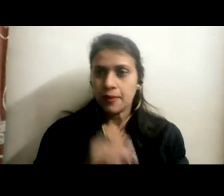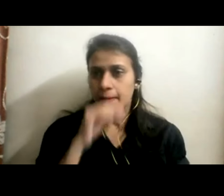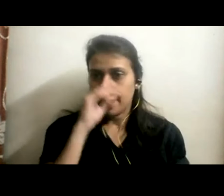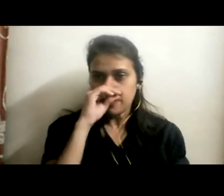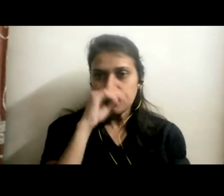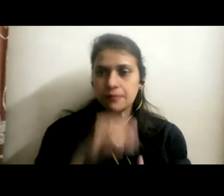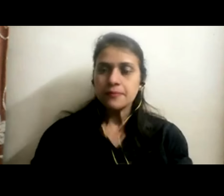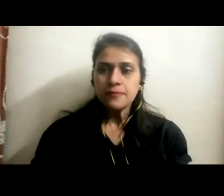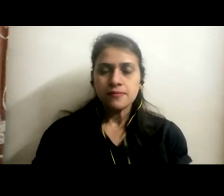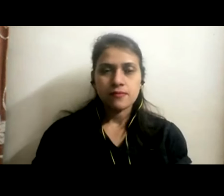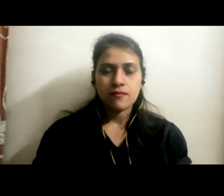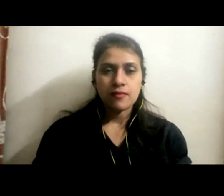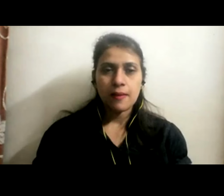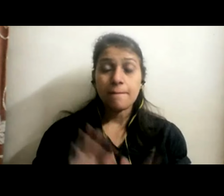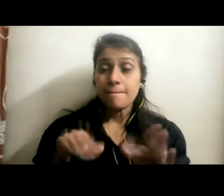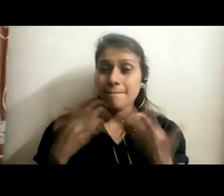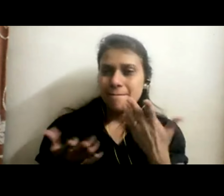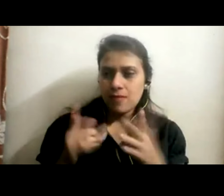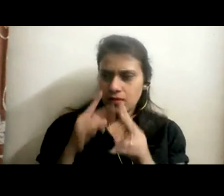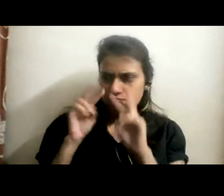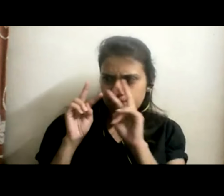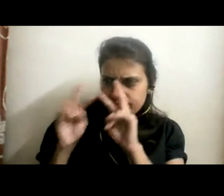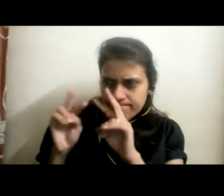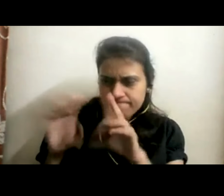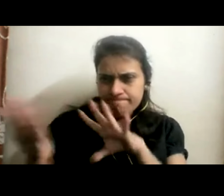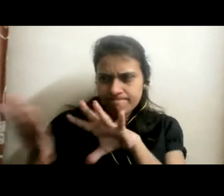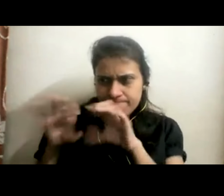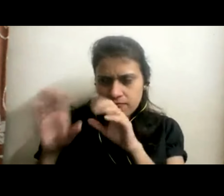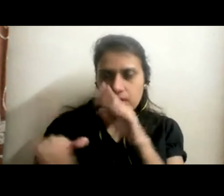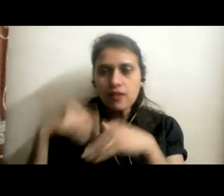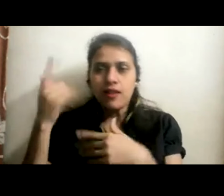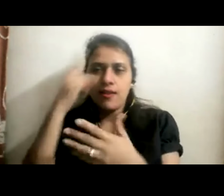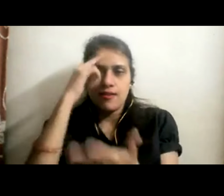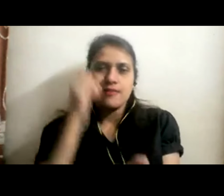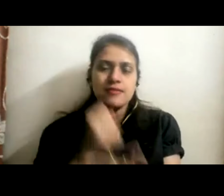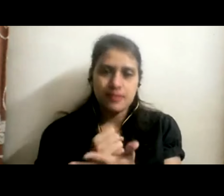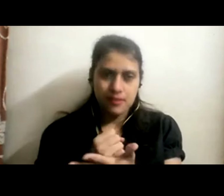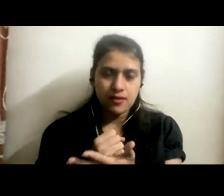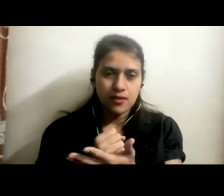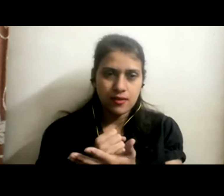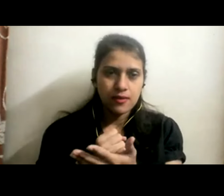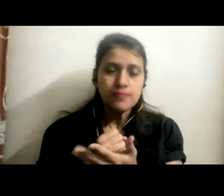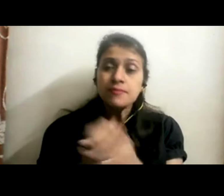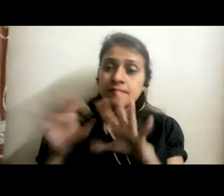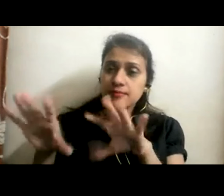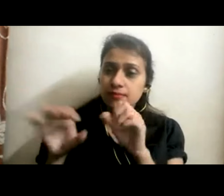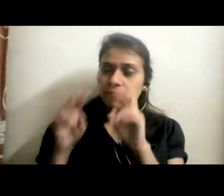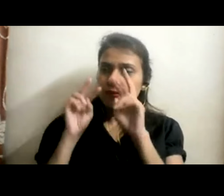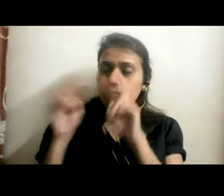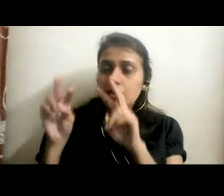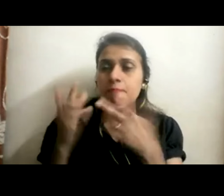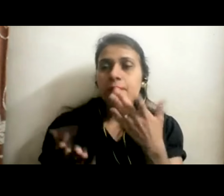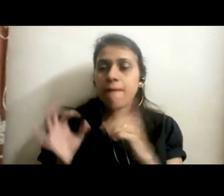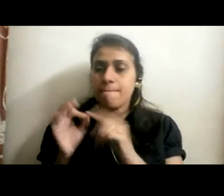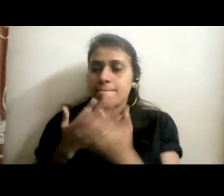I decide how to go further. Observation can be participant or non-participant. It is a very